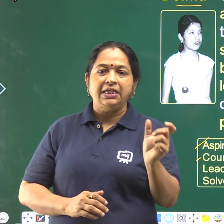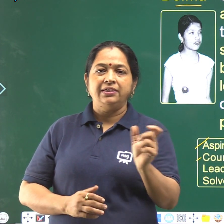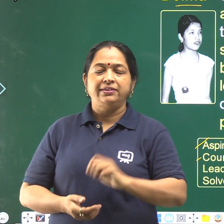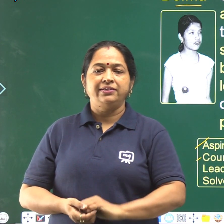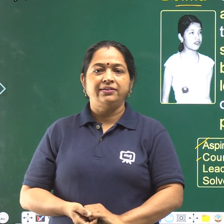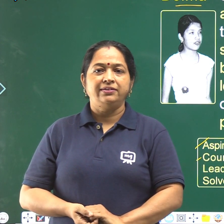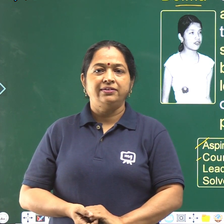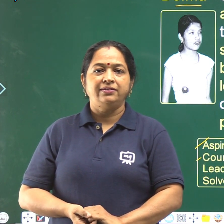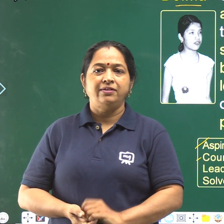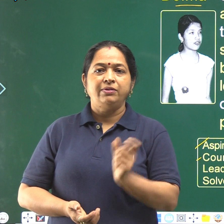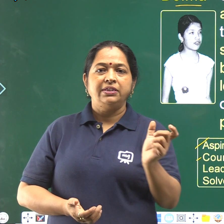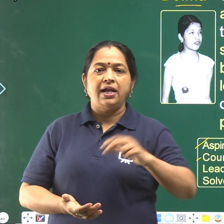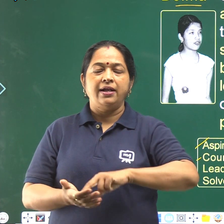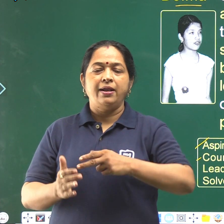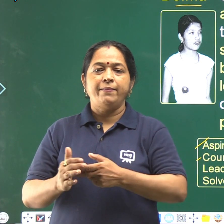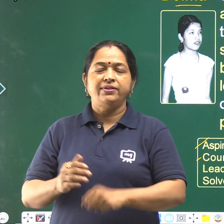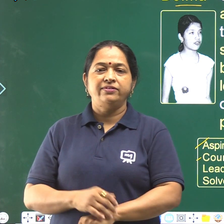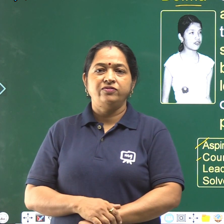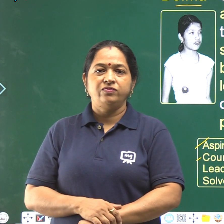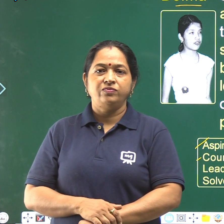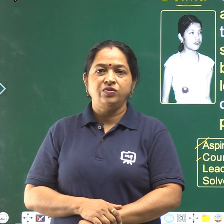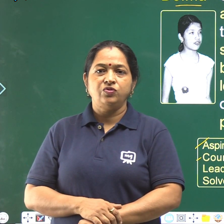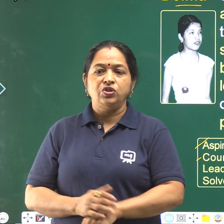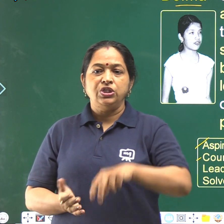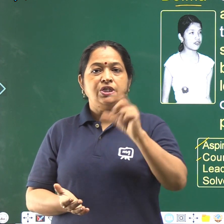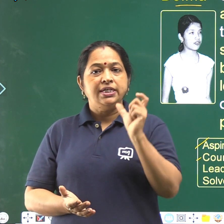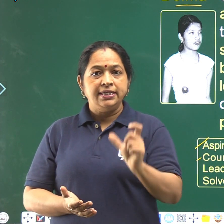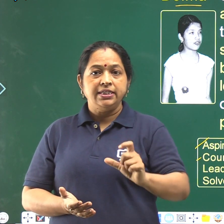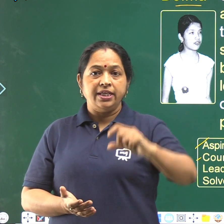Country. Country means? Desh.